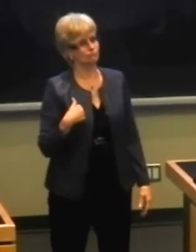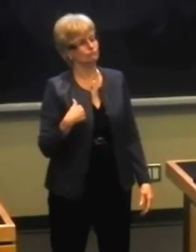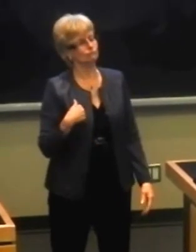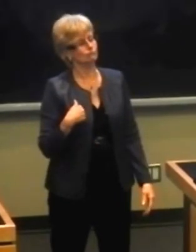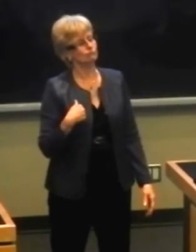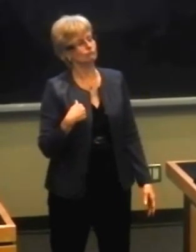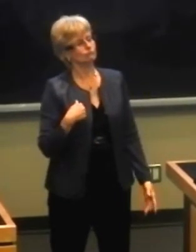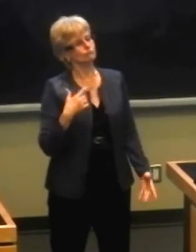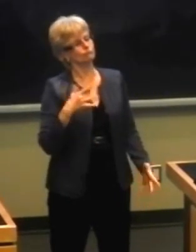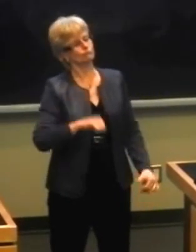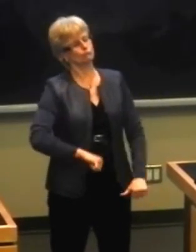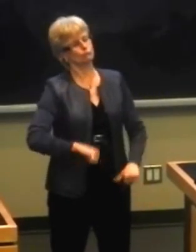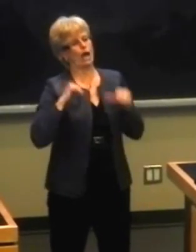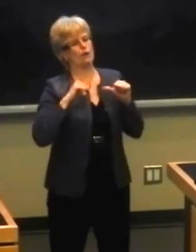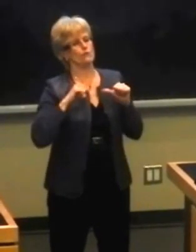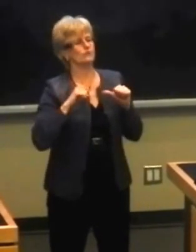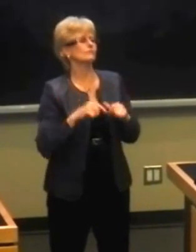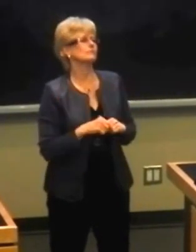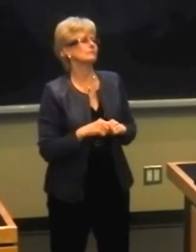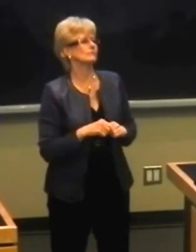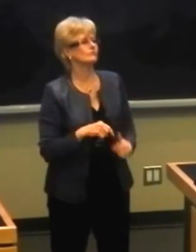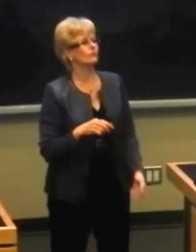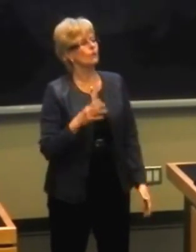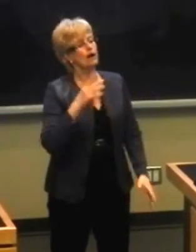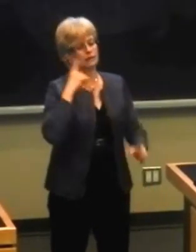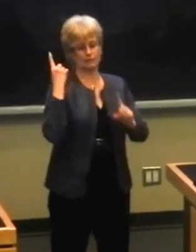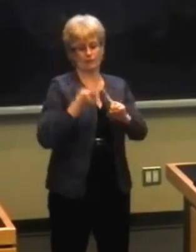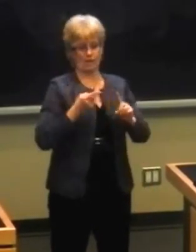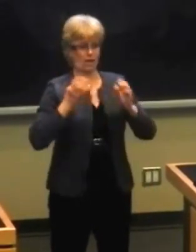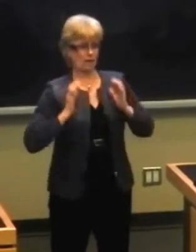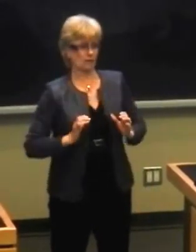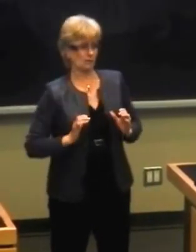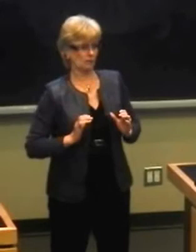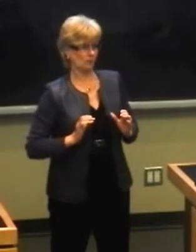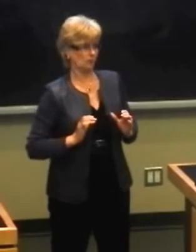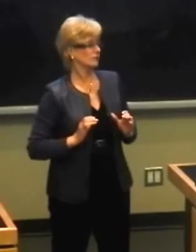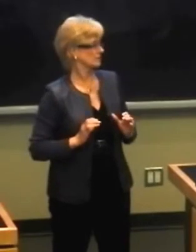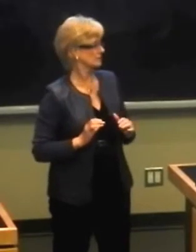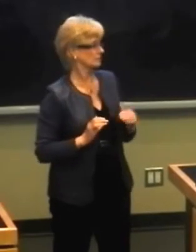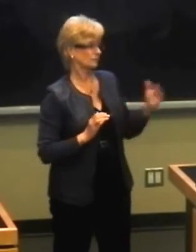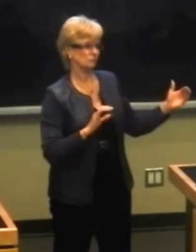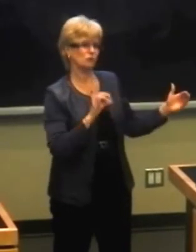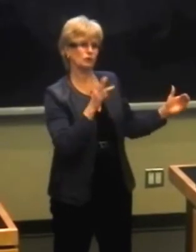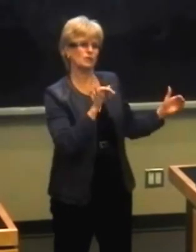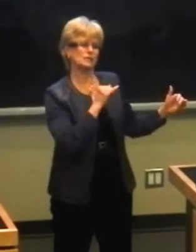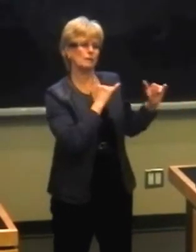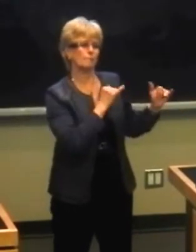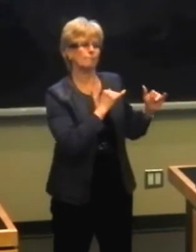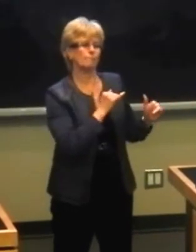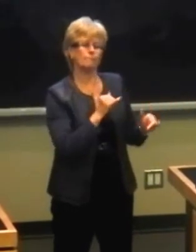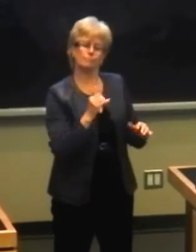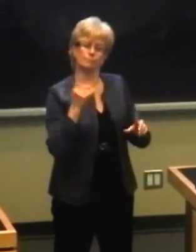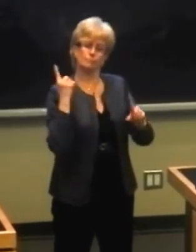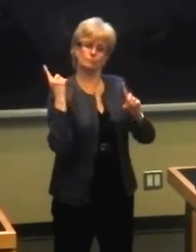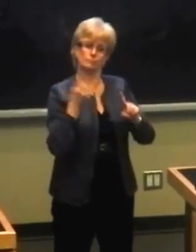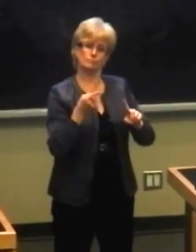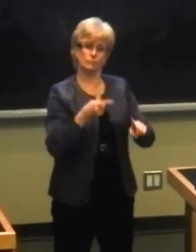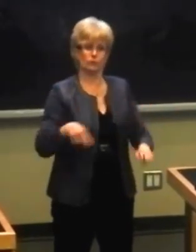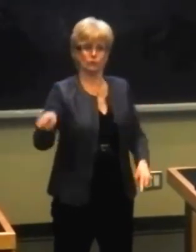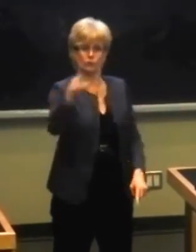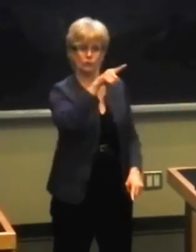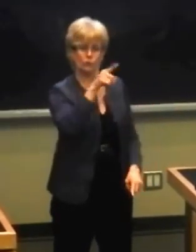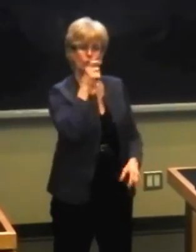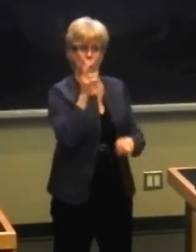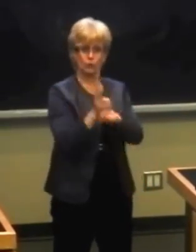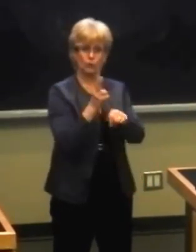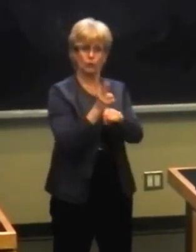I'm intensely proud to do, because it's all about the customer, as Chris will say in a moment, and what we really want to do for you, our